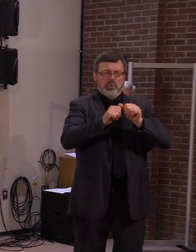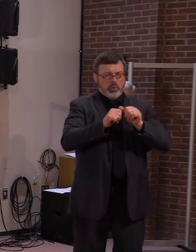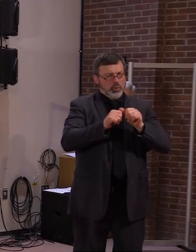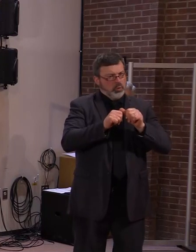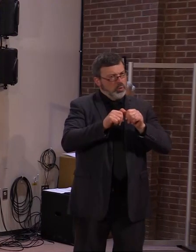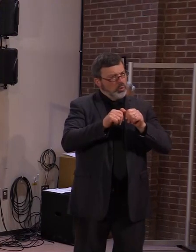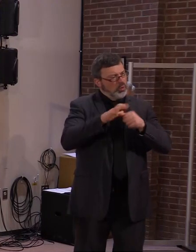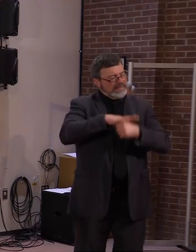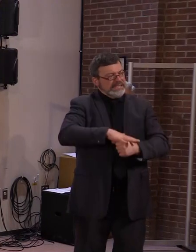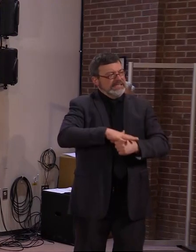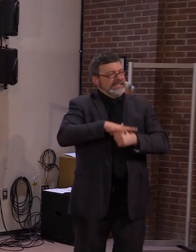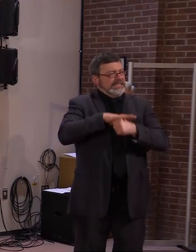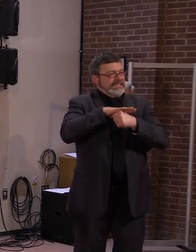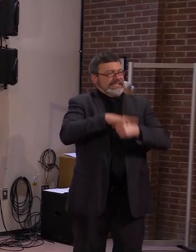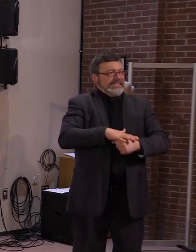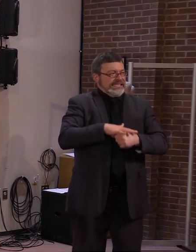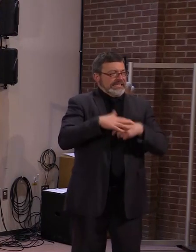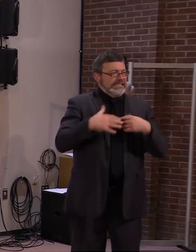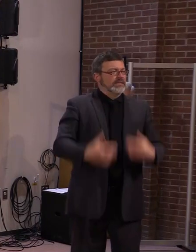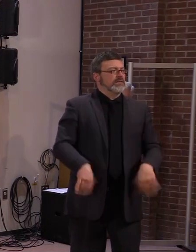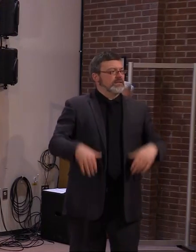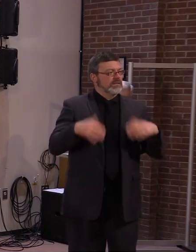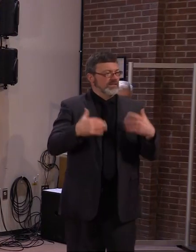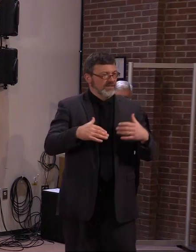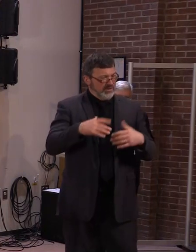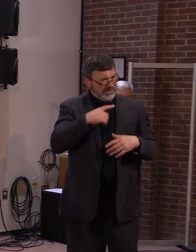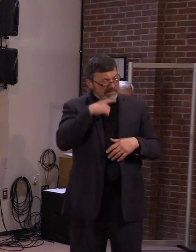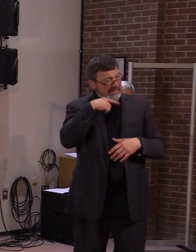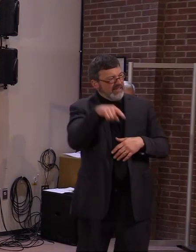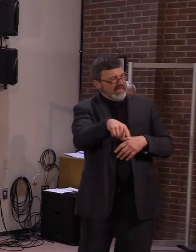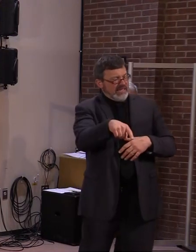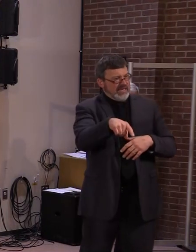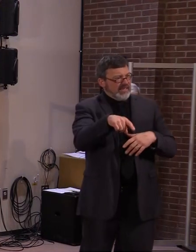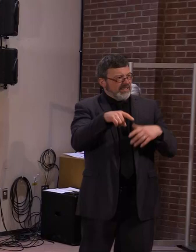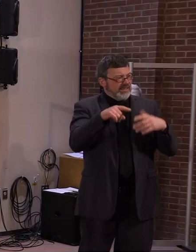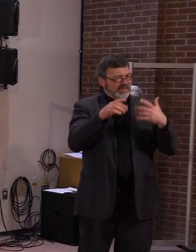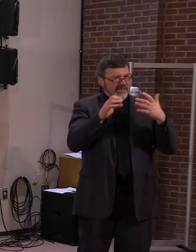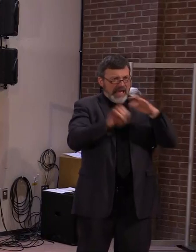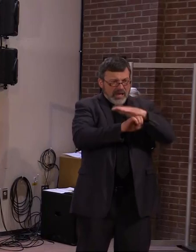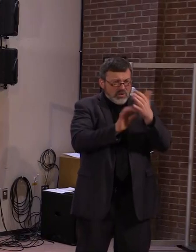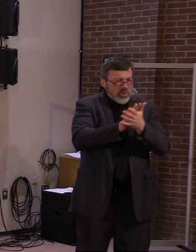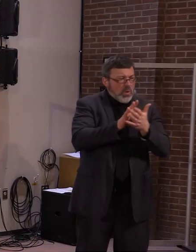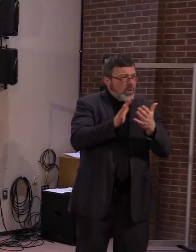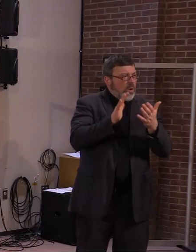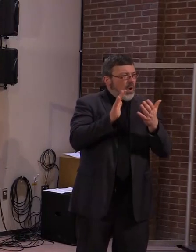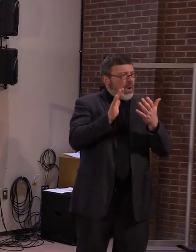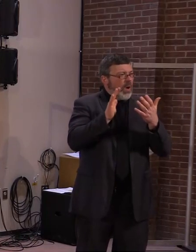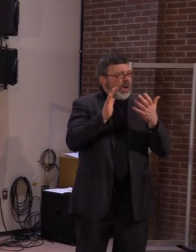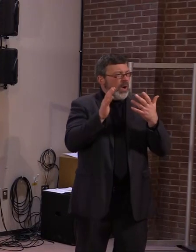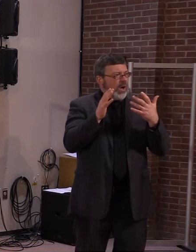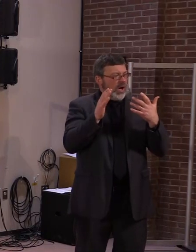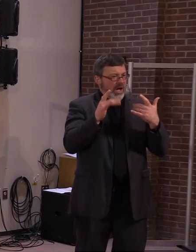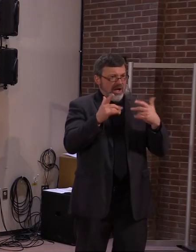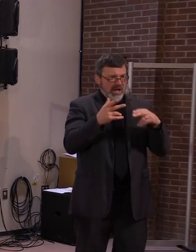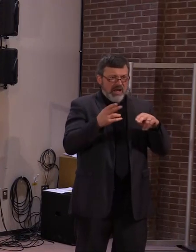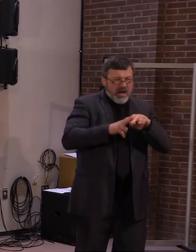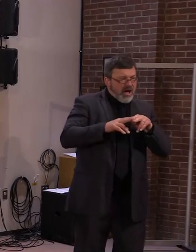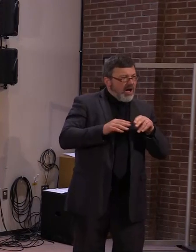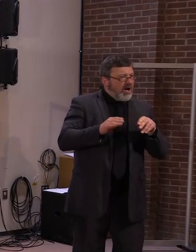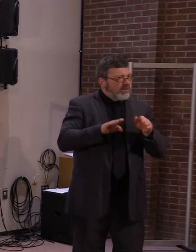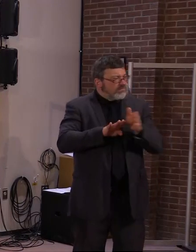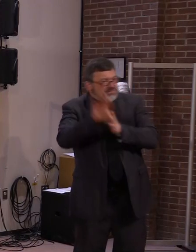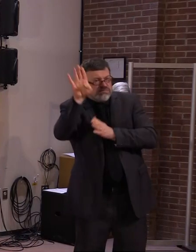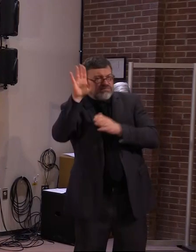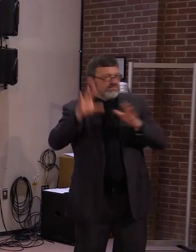to we have a large number of elementary schools in the state, and the case counts at the elementary level are very high. And in terms of